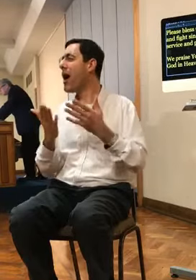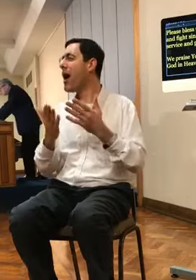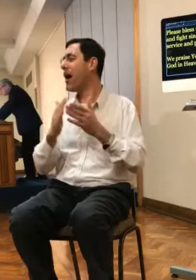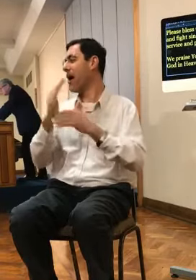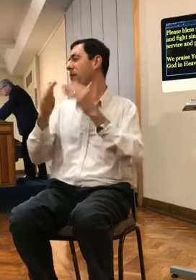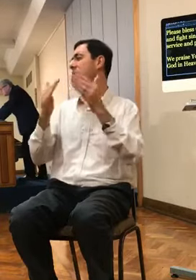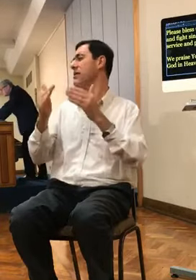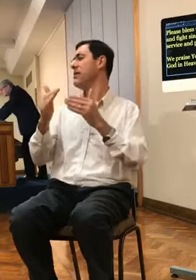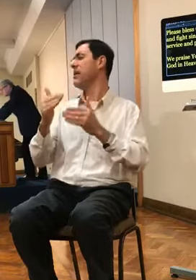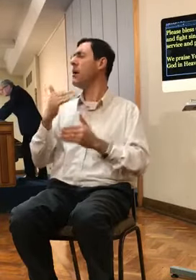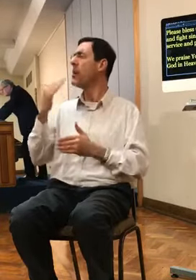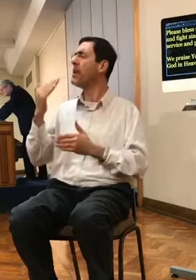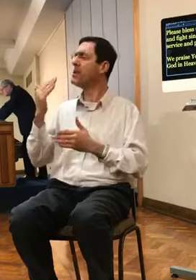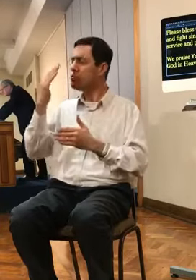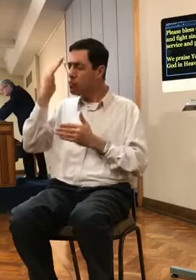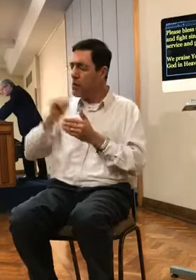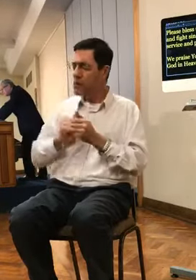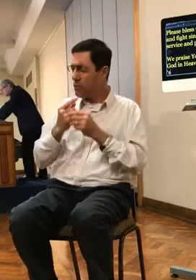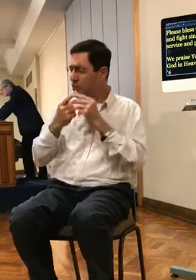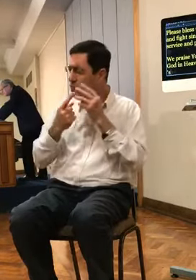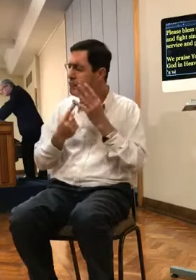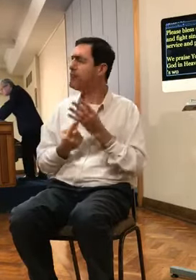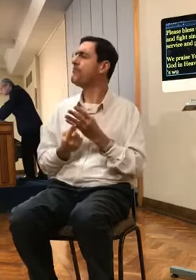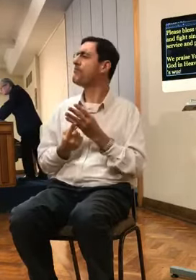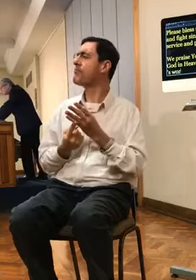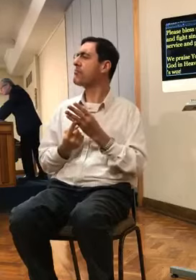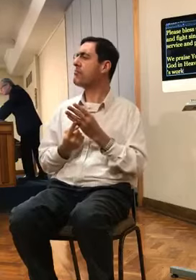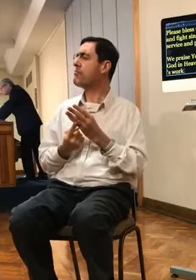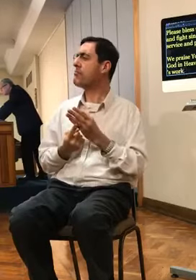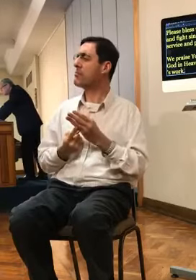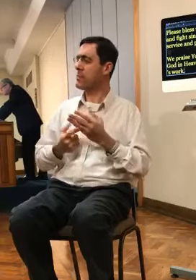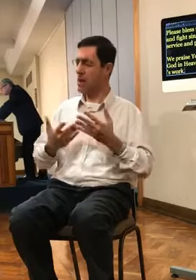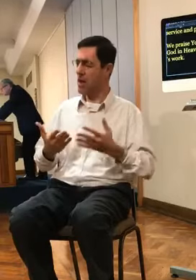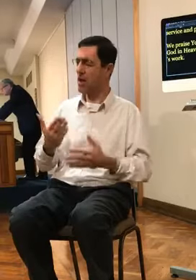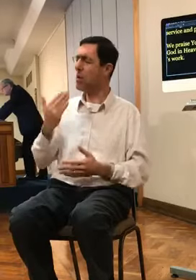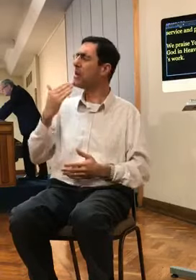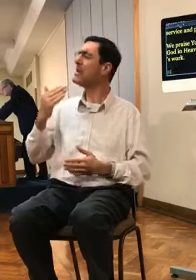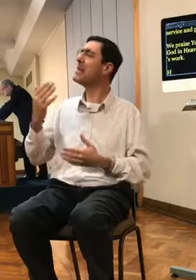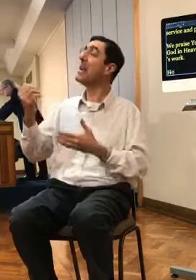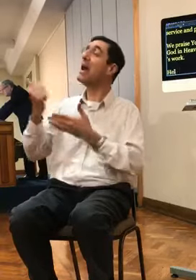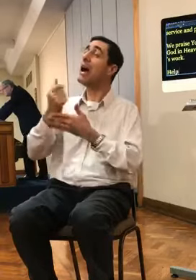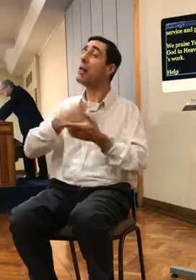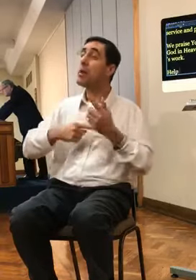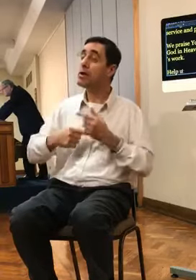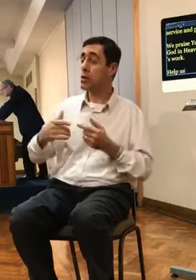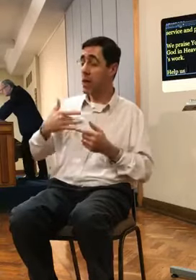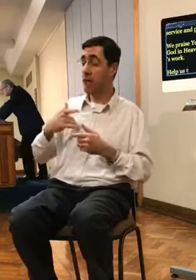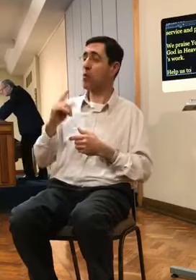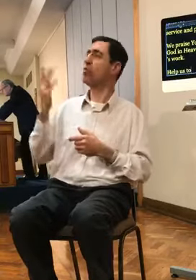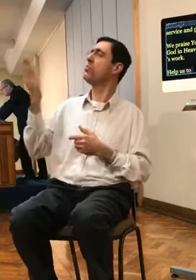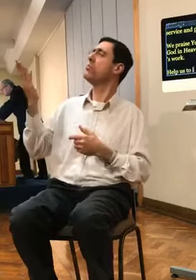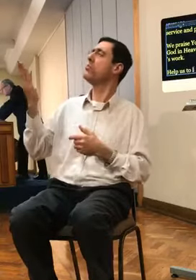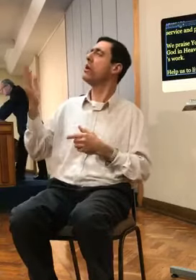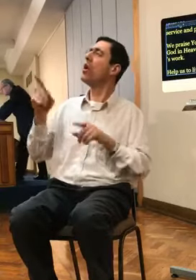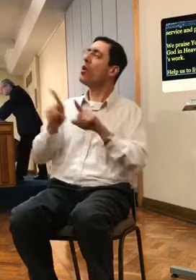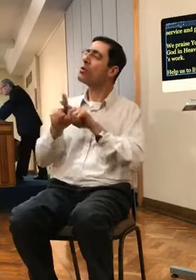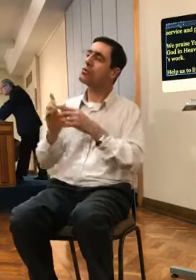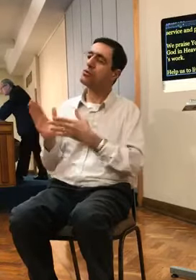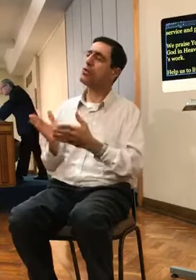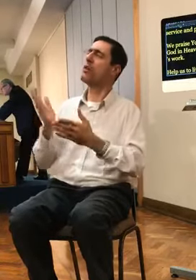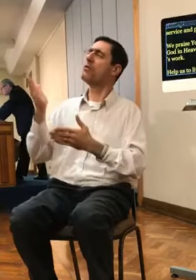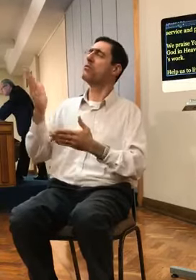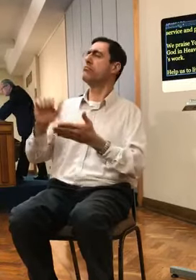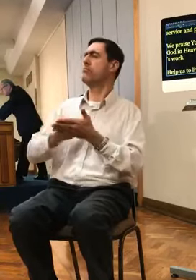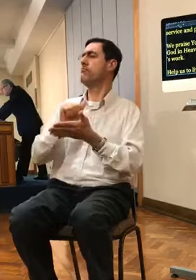us close to Thee, we pray, and help us, we pray, to live for Thee and to serve Thee. And, oh Lord, we do pray, Thou